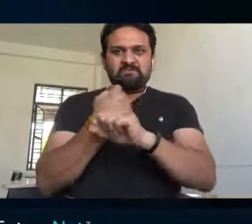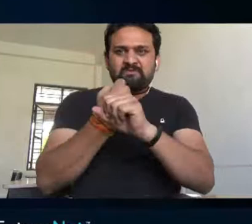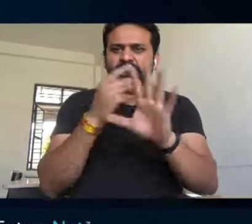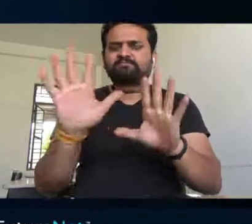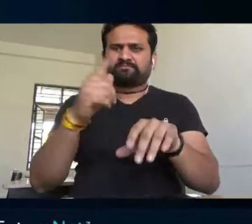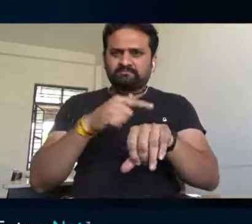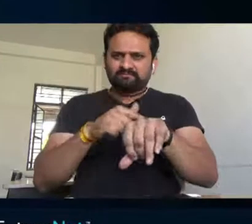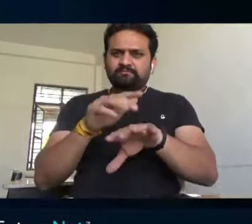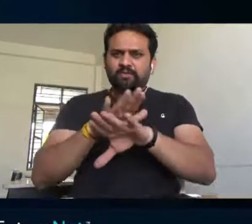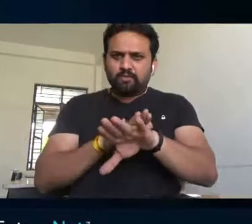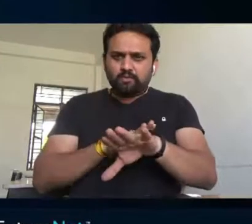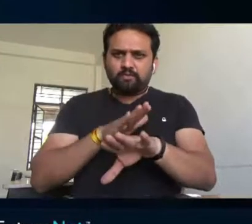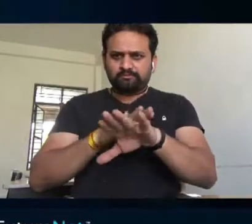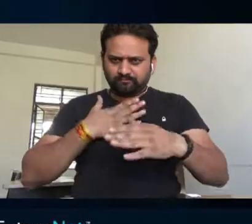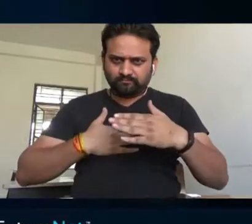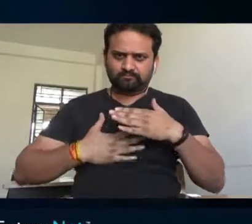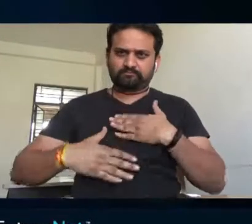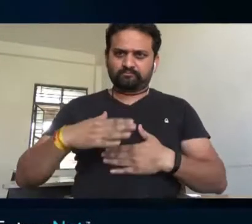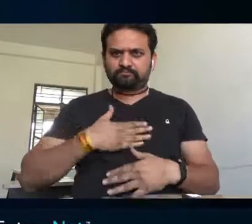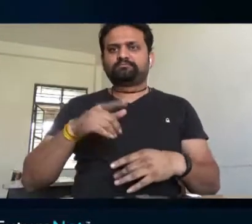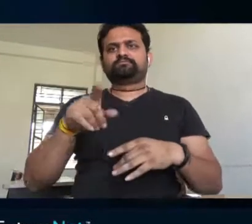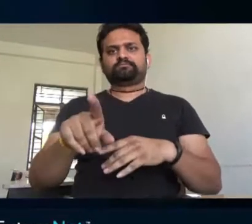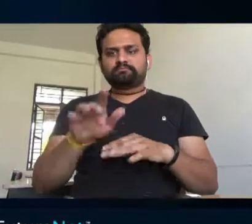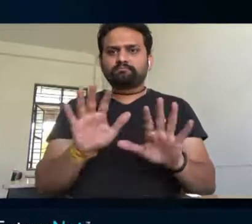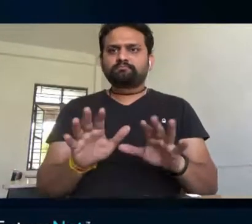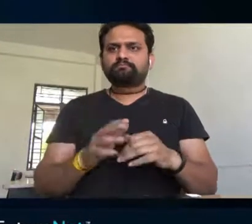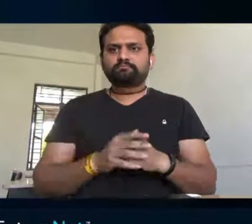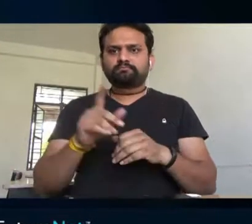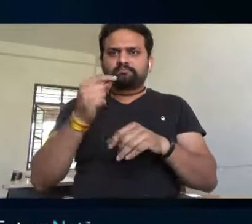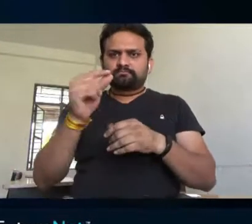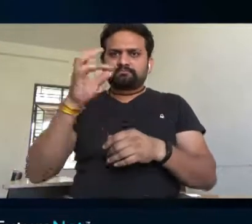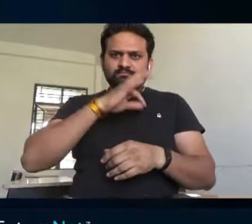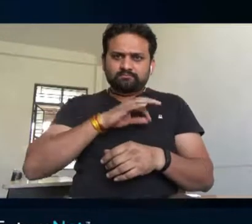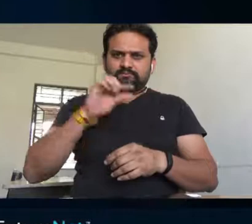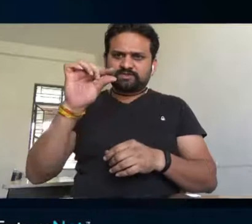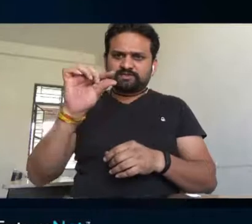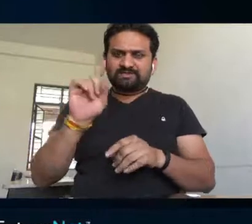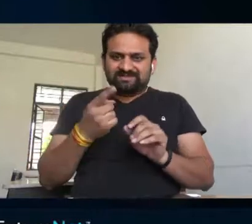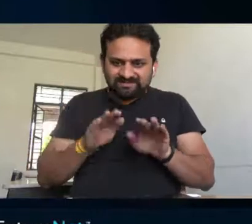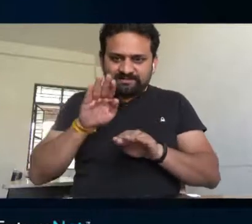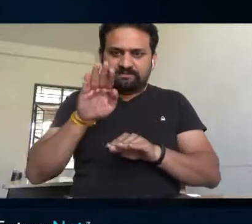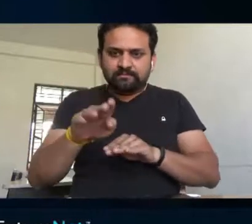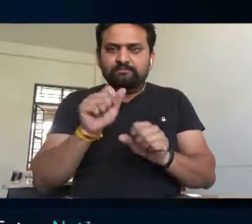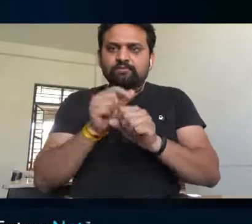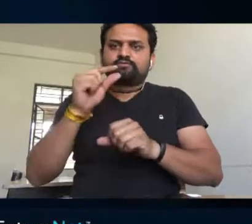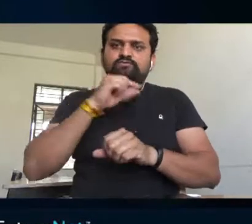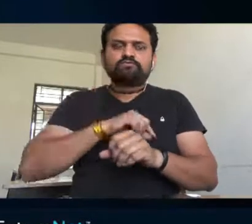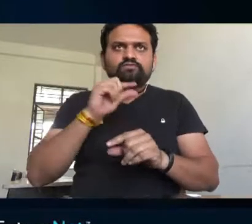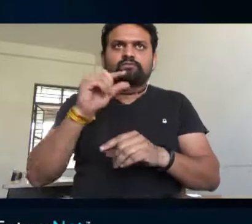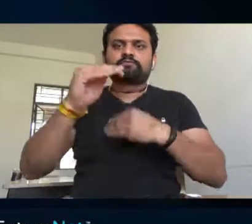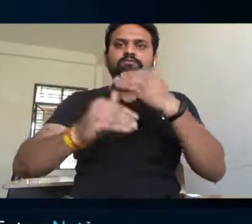long time career here. And this is also the message to these people. They are not so fast or not so quick or not